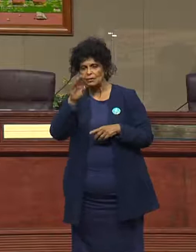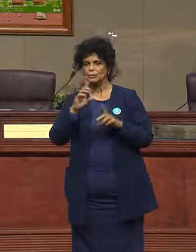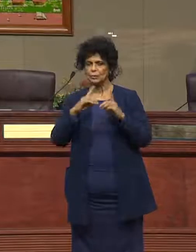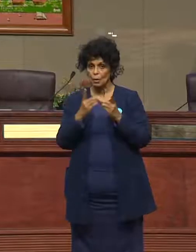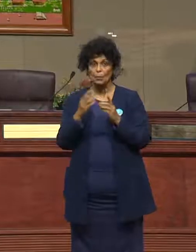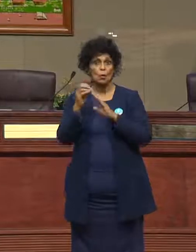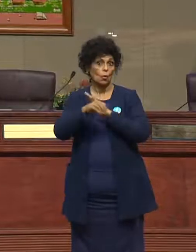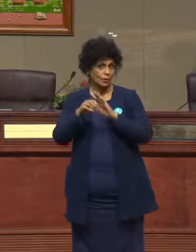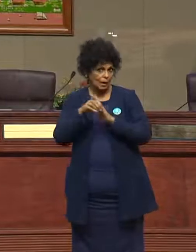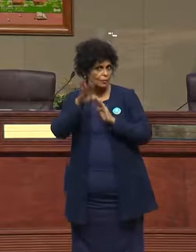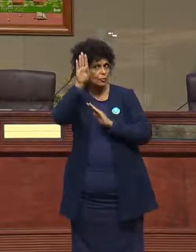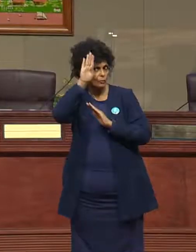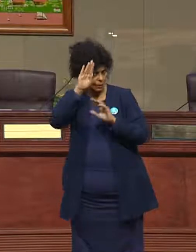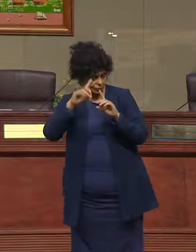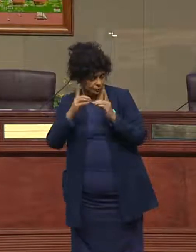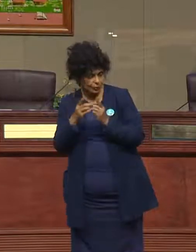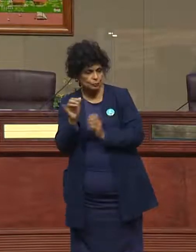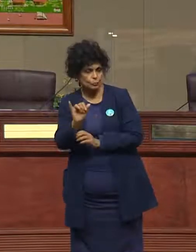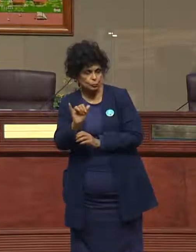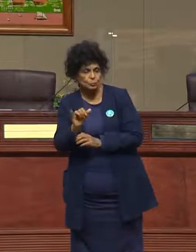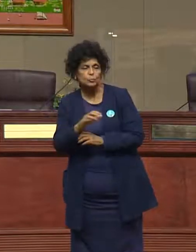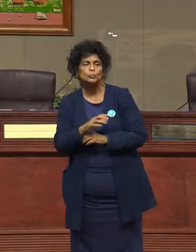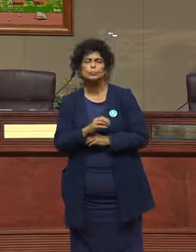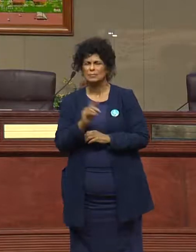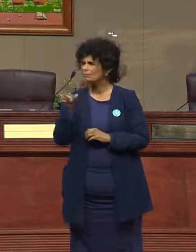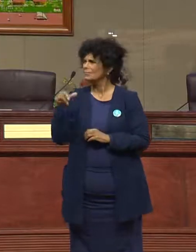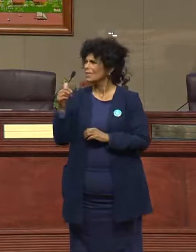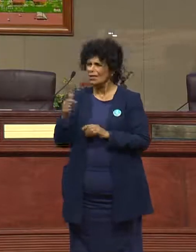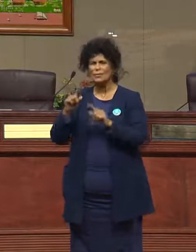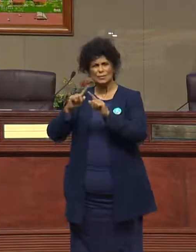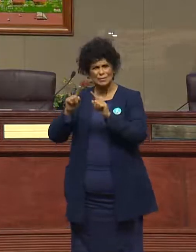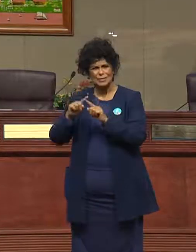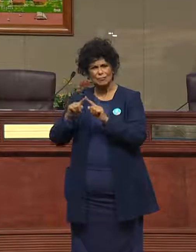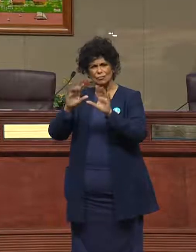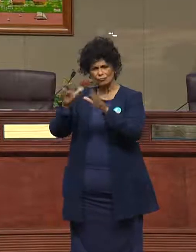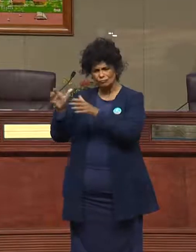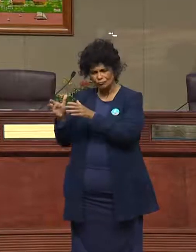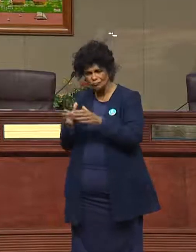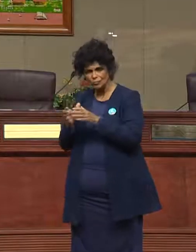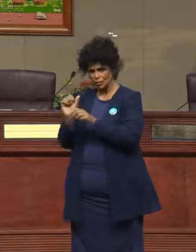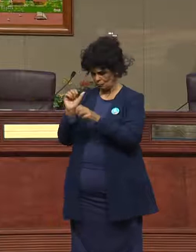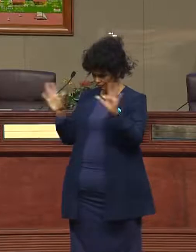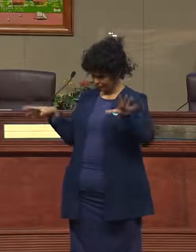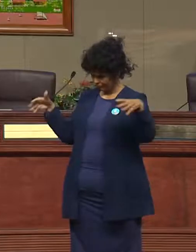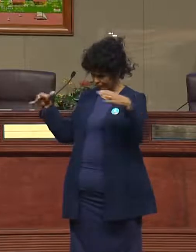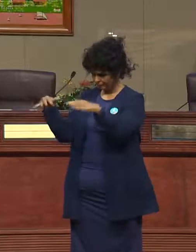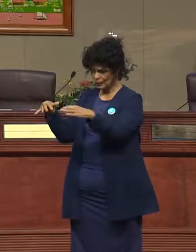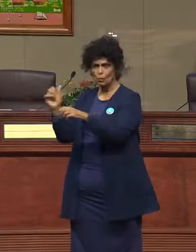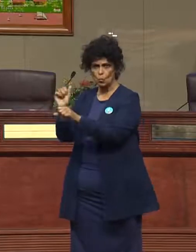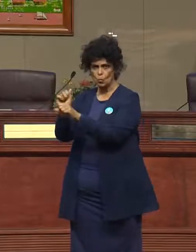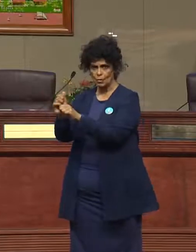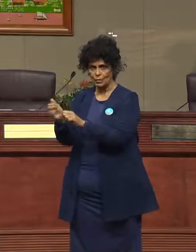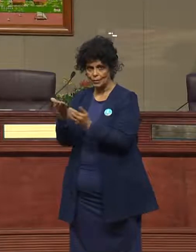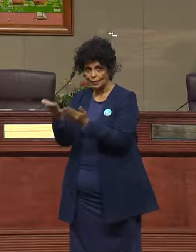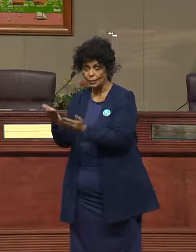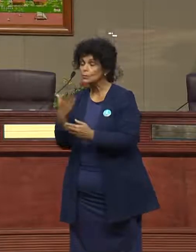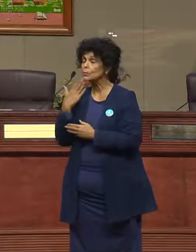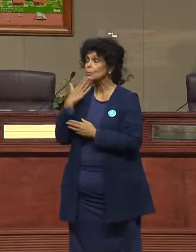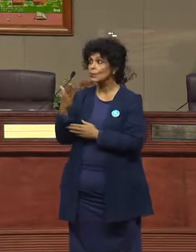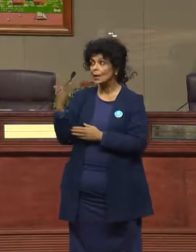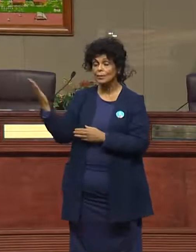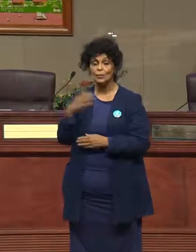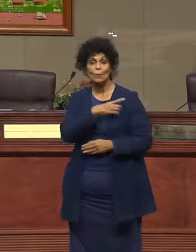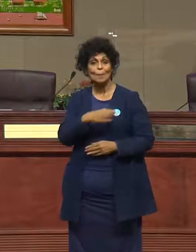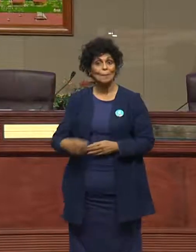Department, and others have been working at the site there at the Convention Center. So thank you, Mayor Dyer, for the partnership as